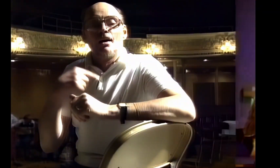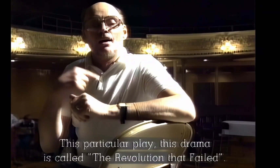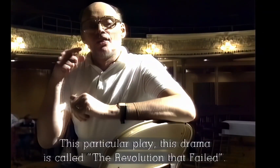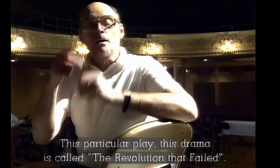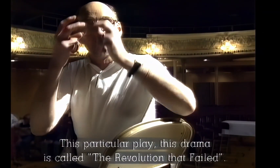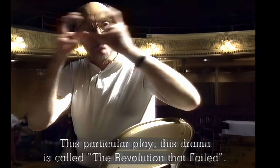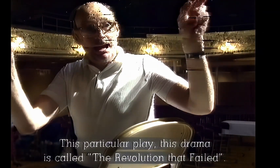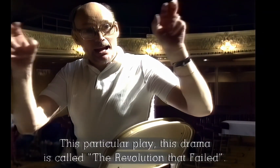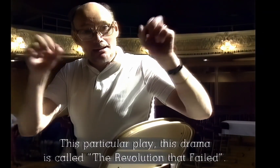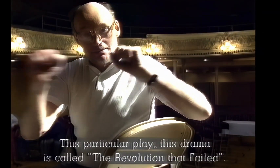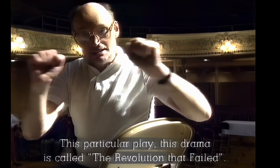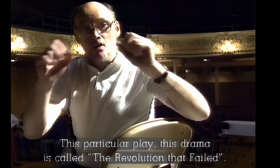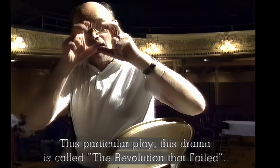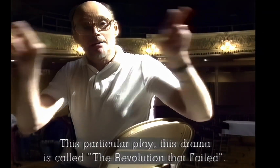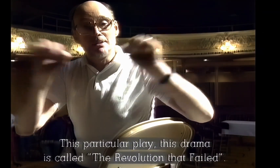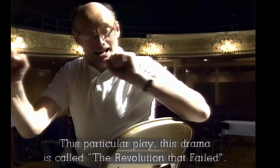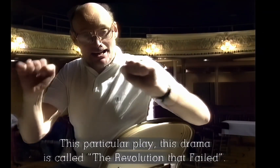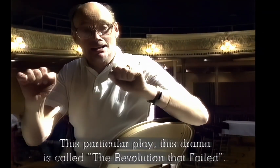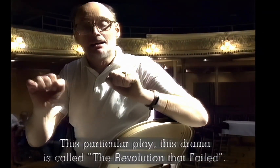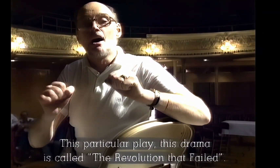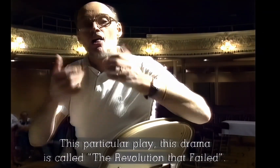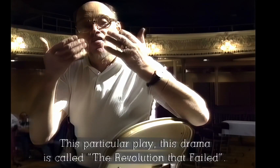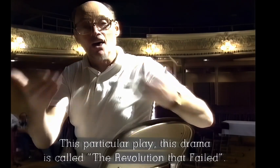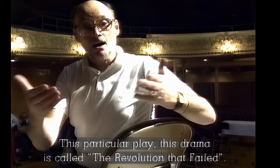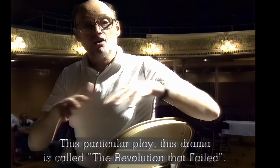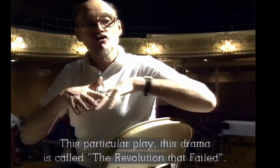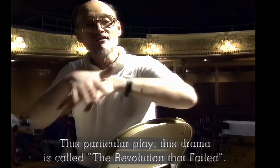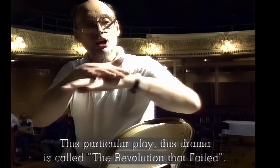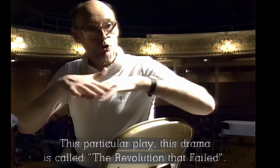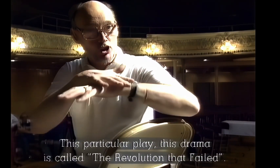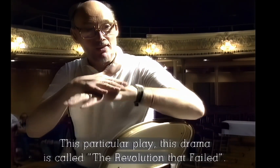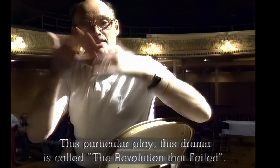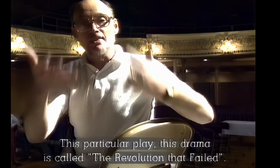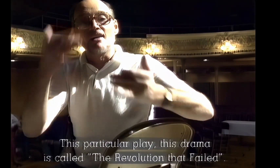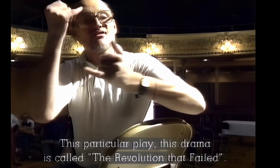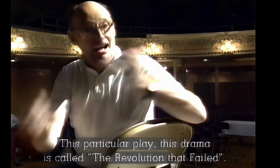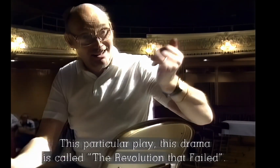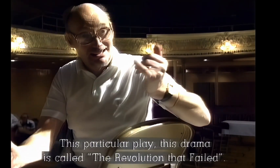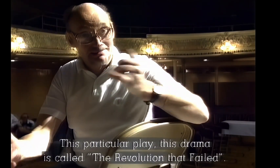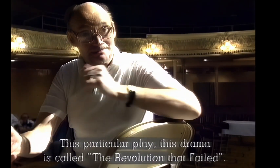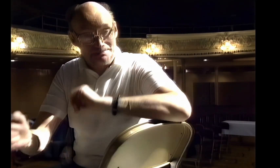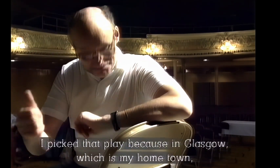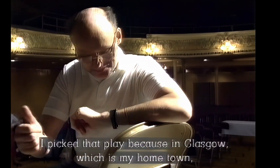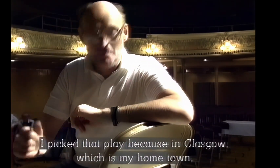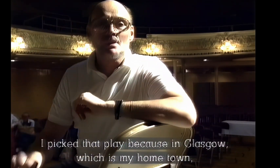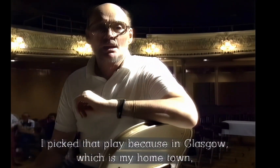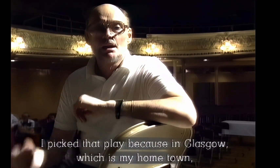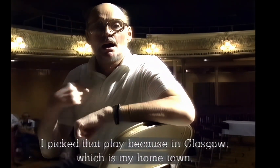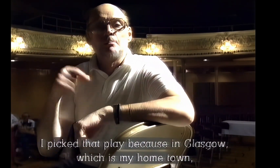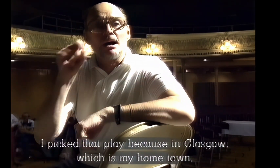Well, this particular play, this drama, is called The Revolution That Failed, right? Now, I picked that